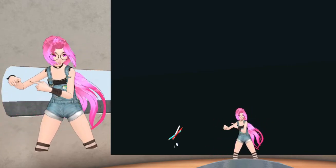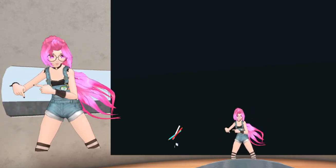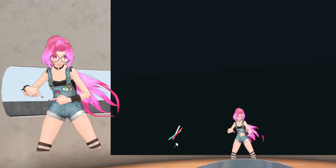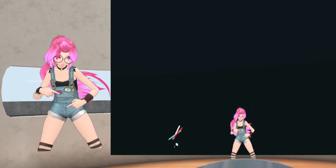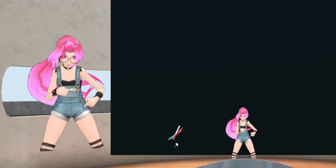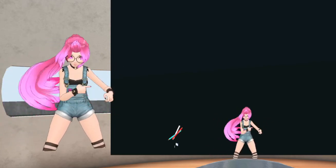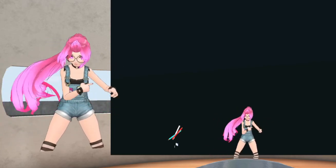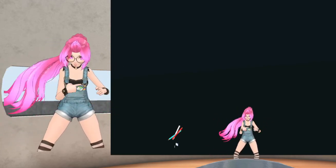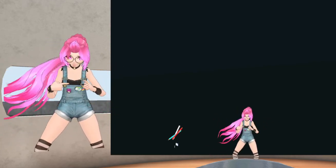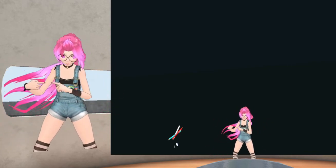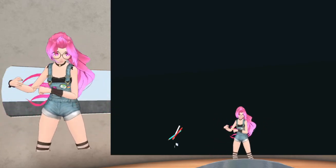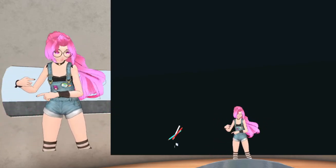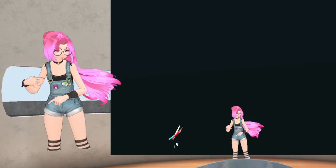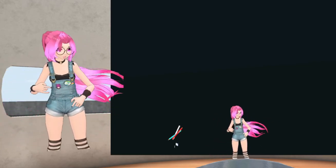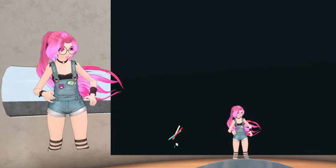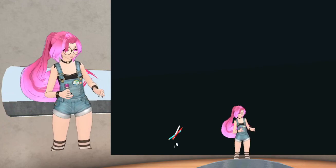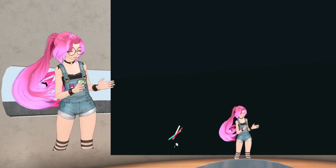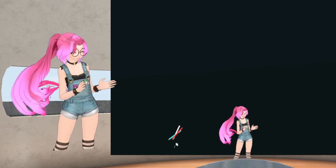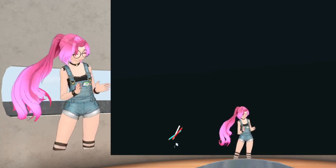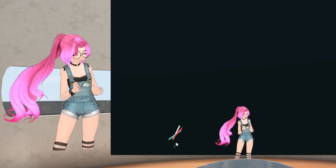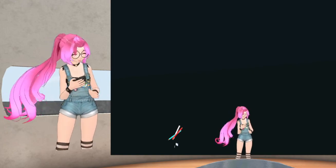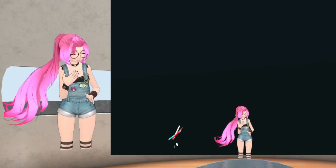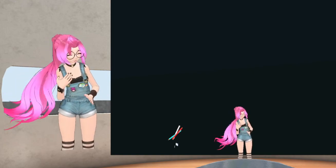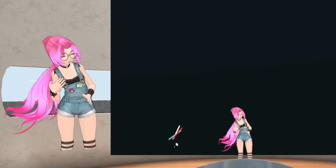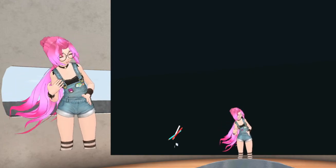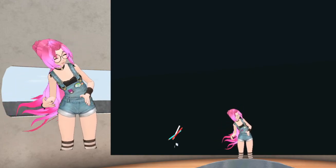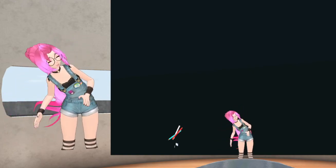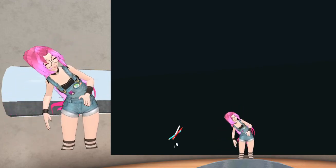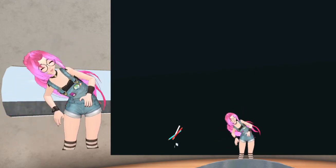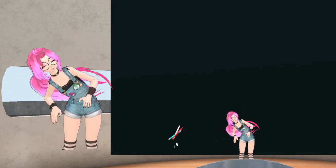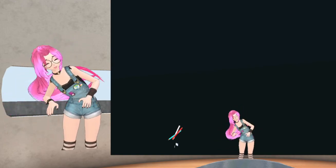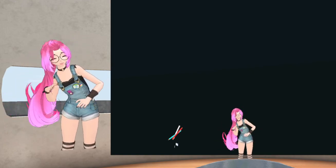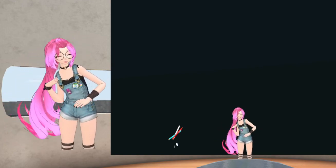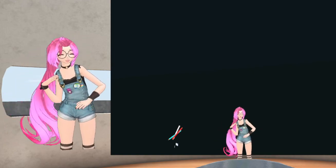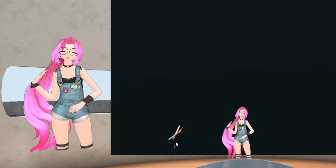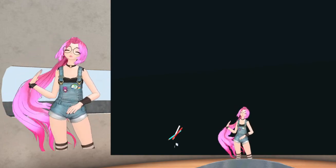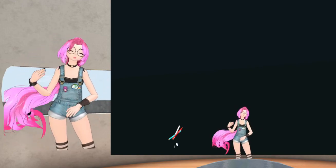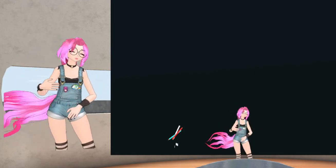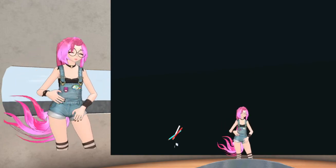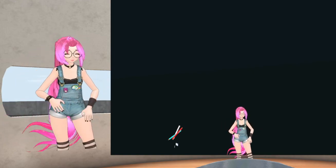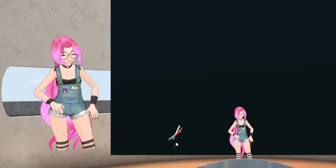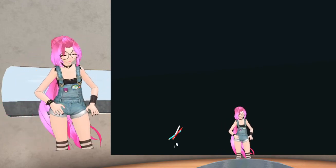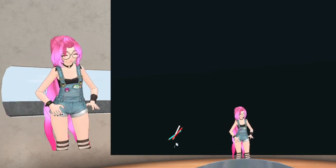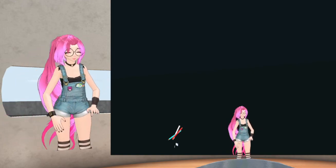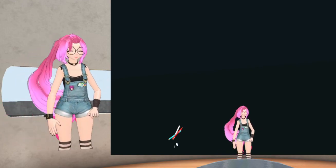Don't be sign and sign and sign, just stick to one area. Yeah, Merc?